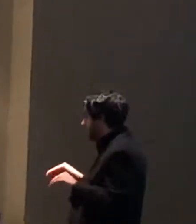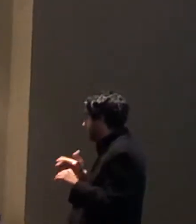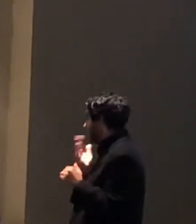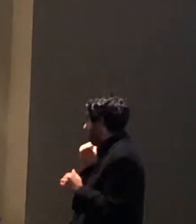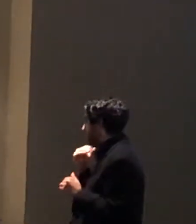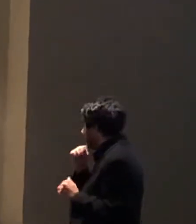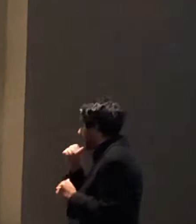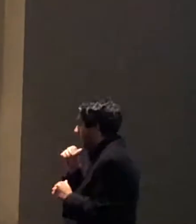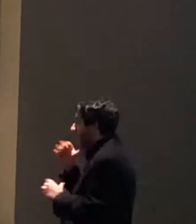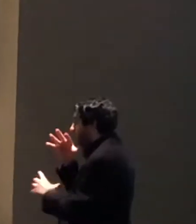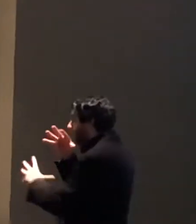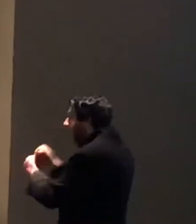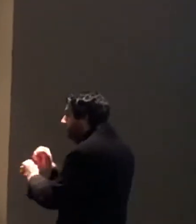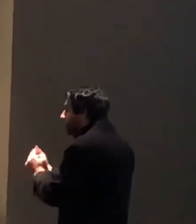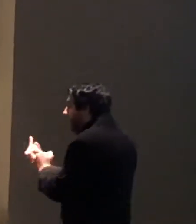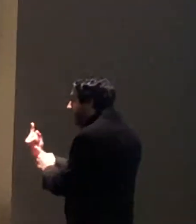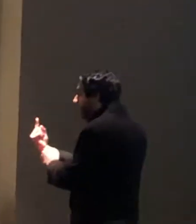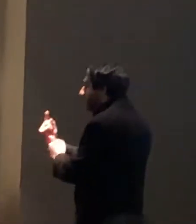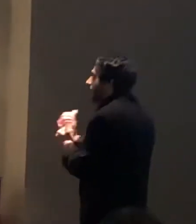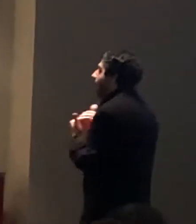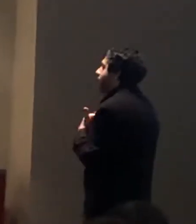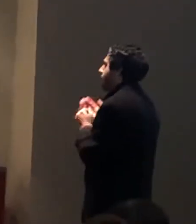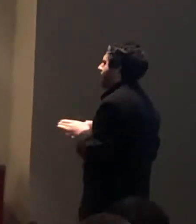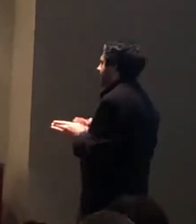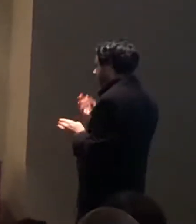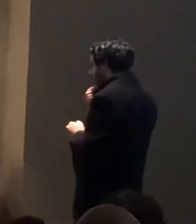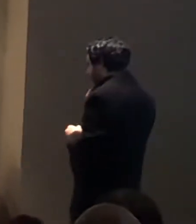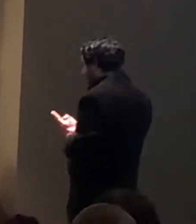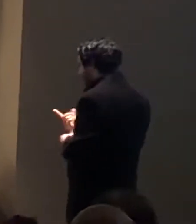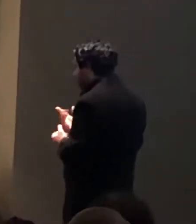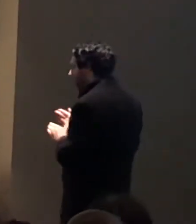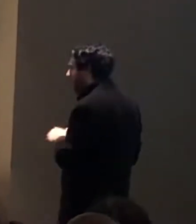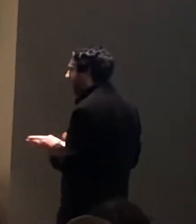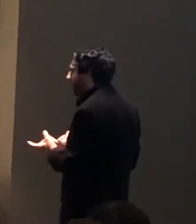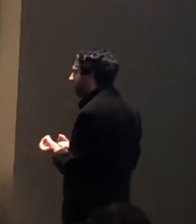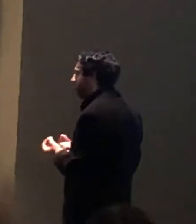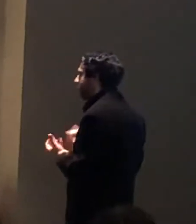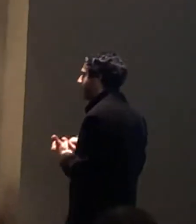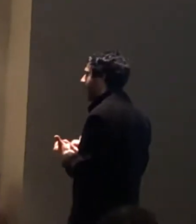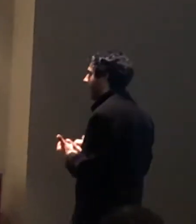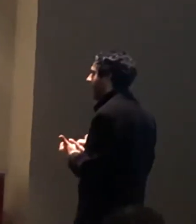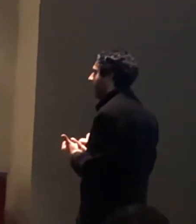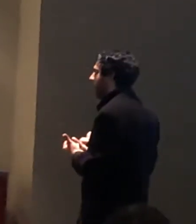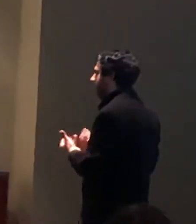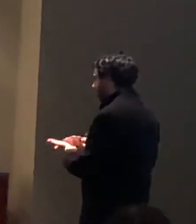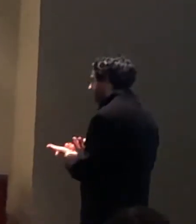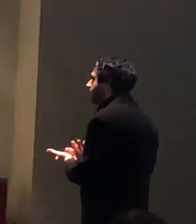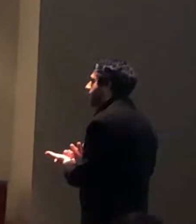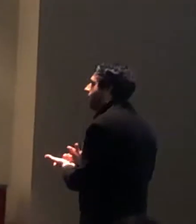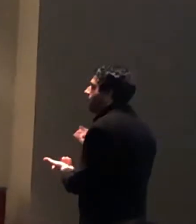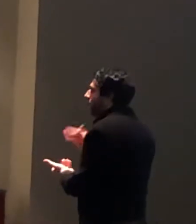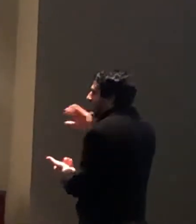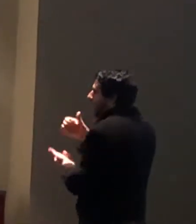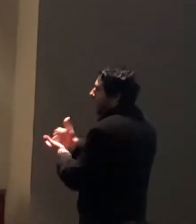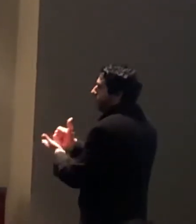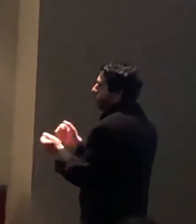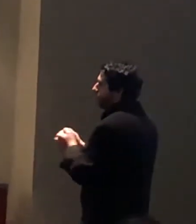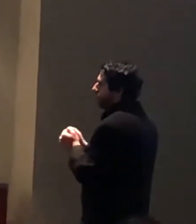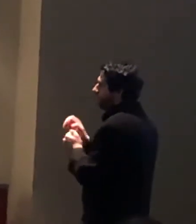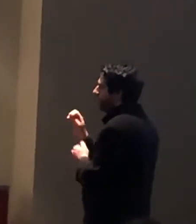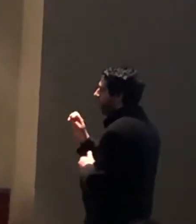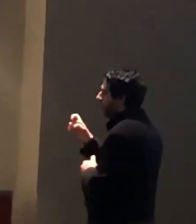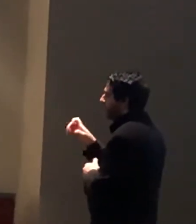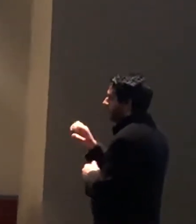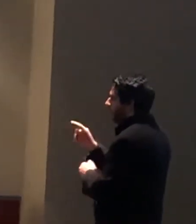with something? Have them to make a plan. Tell me what your plan is going to be today. What are you going to do? That also helps with what we call